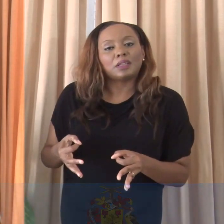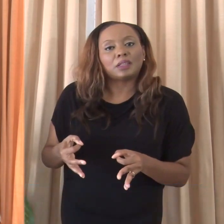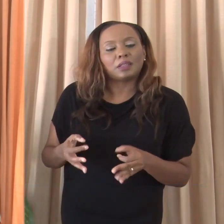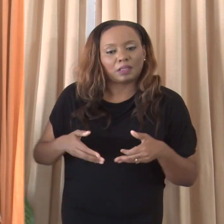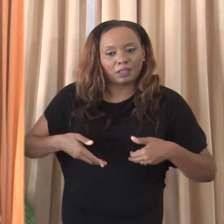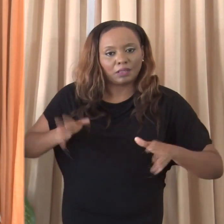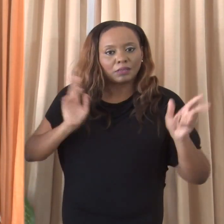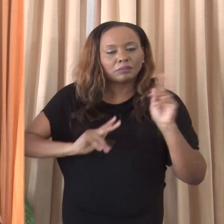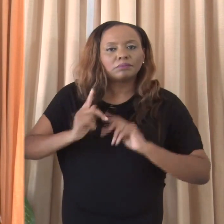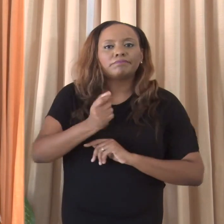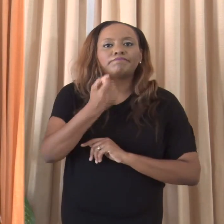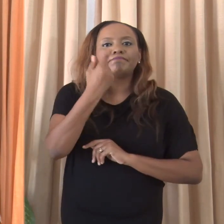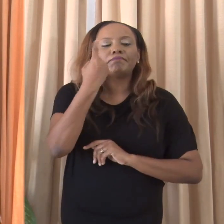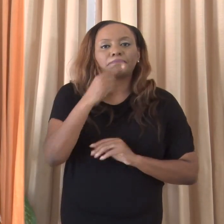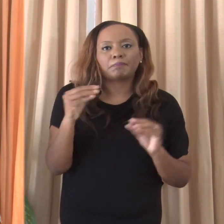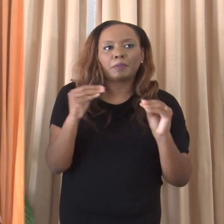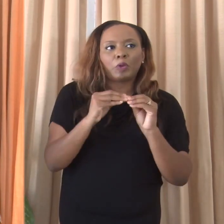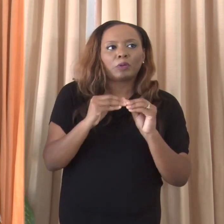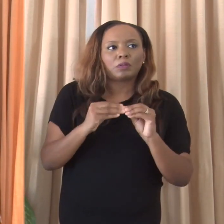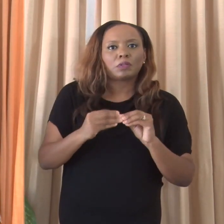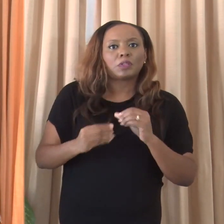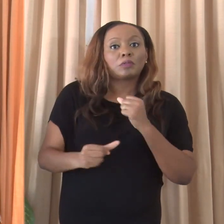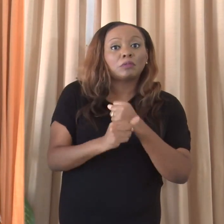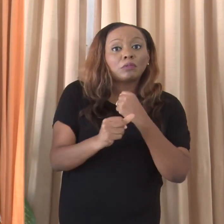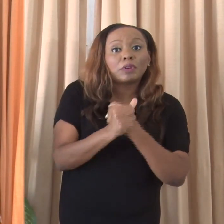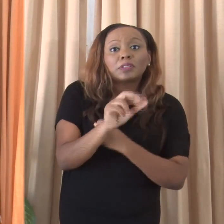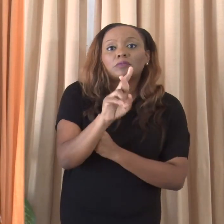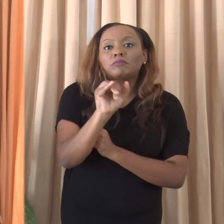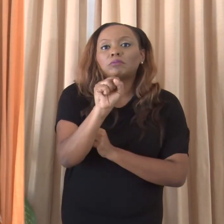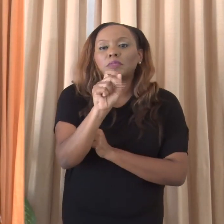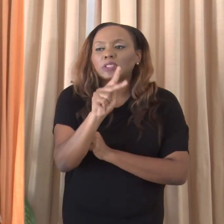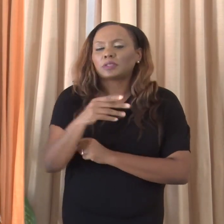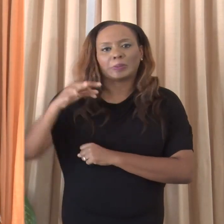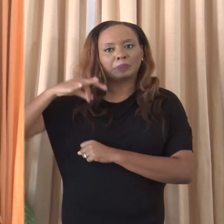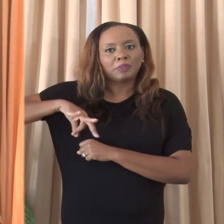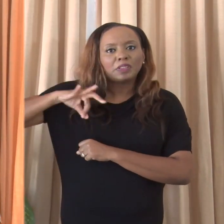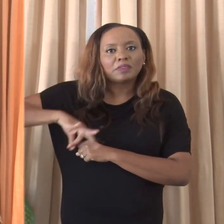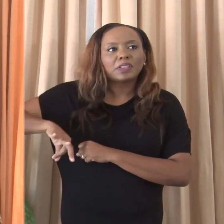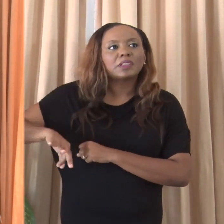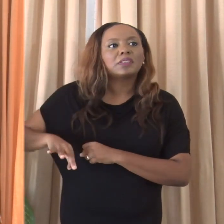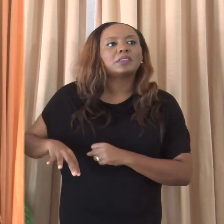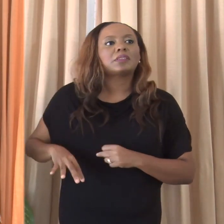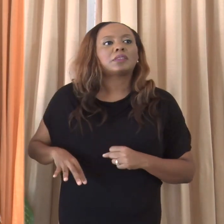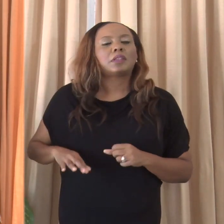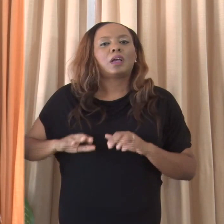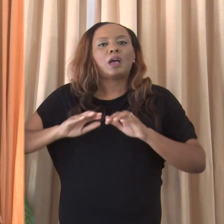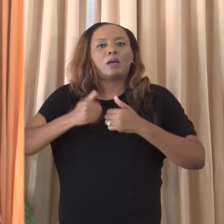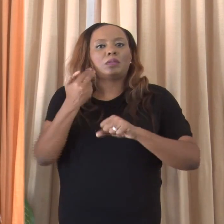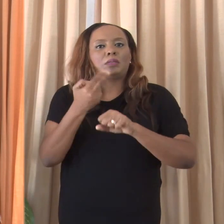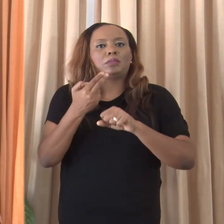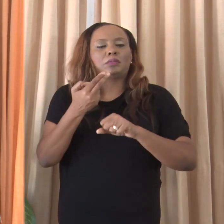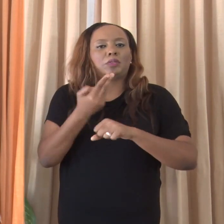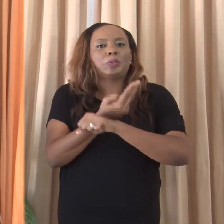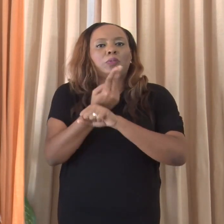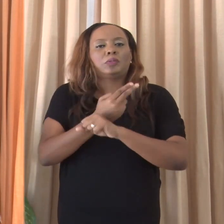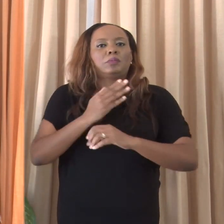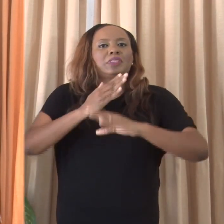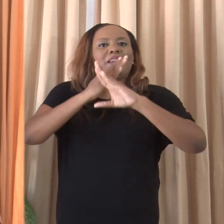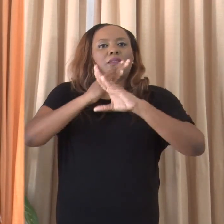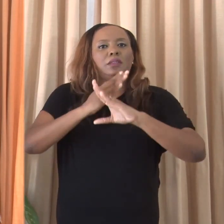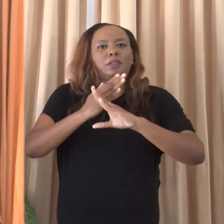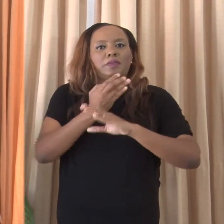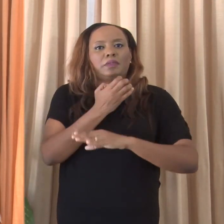allow persons to understand the risks and the benefits of using such equipment, make sure that they're trained